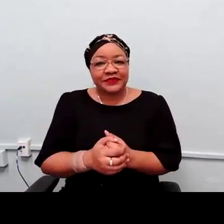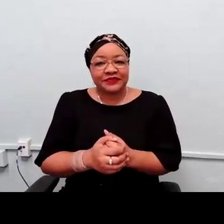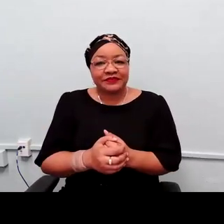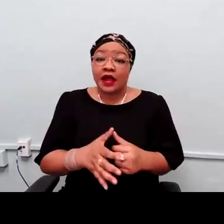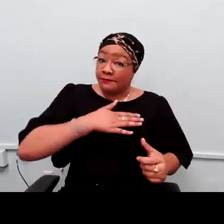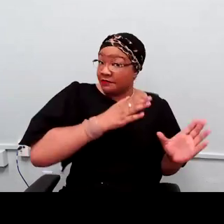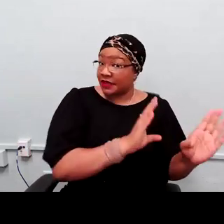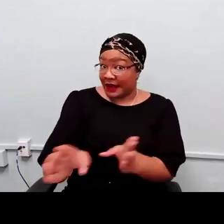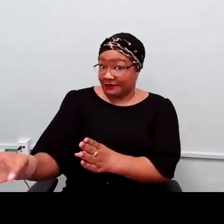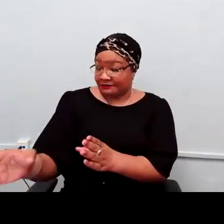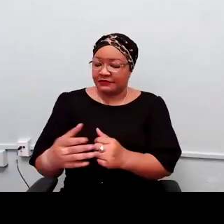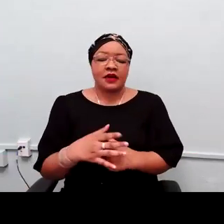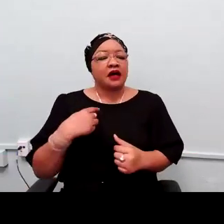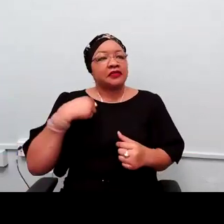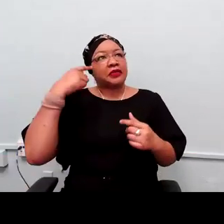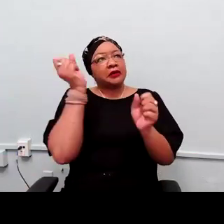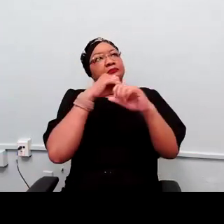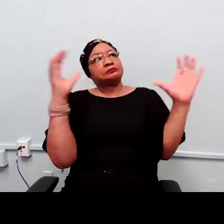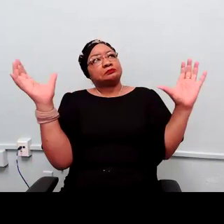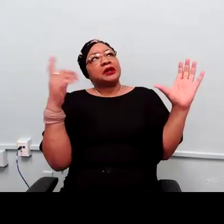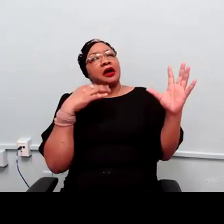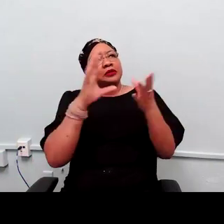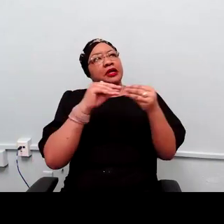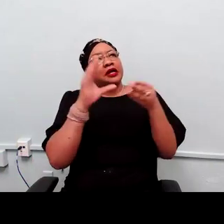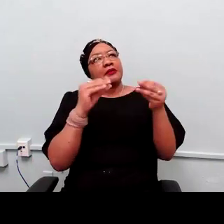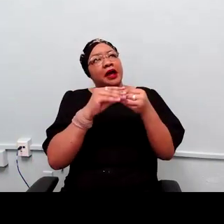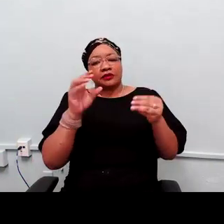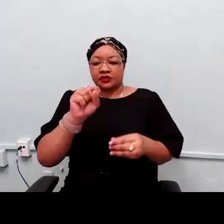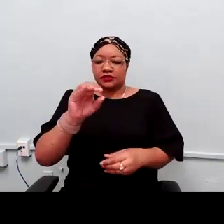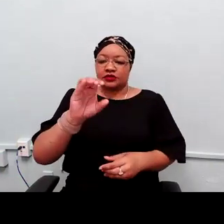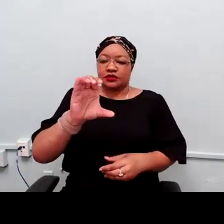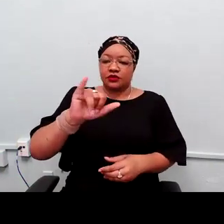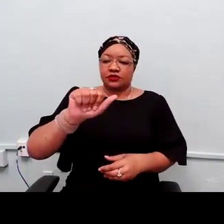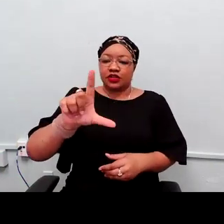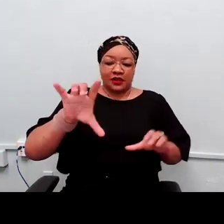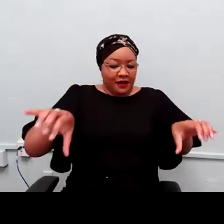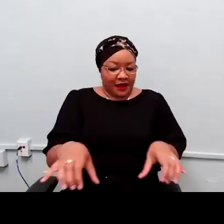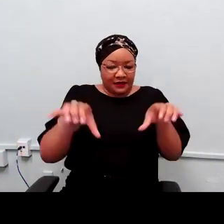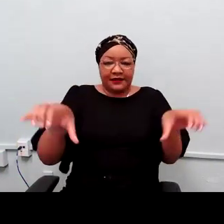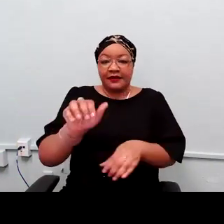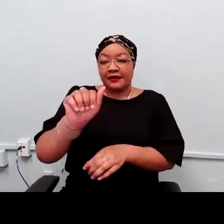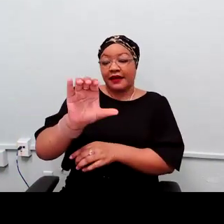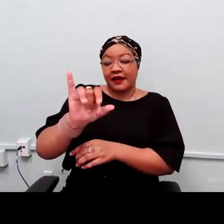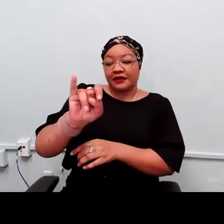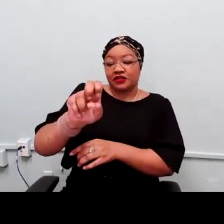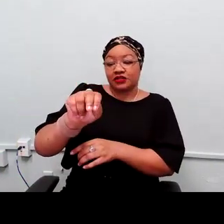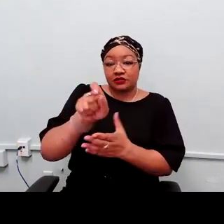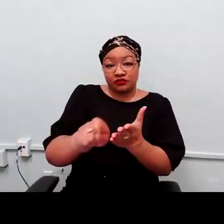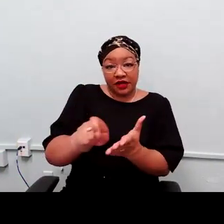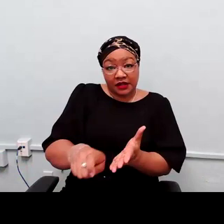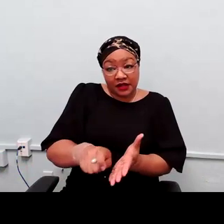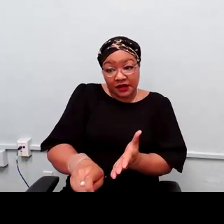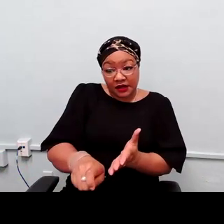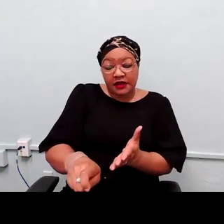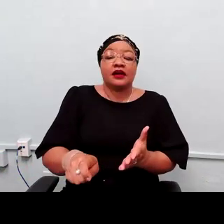I thought what I would do is talk about social action writing kind of as a genre and practice, and then talk